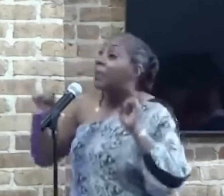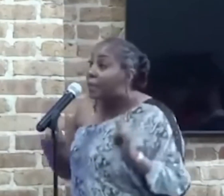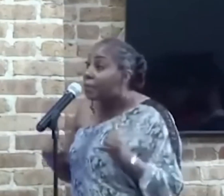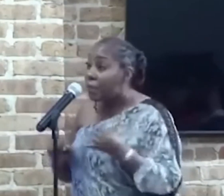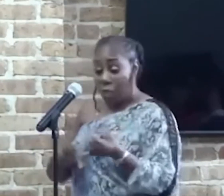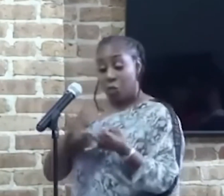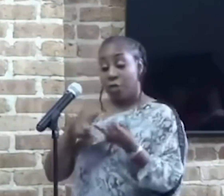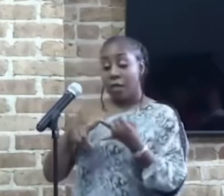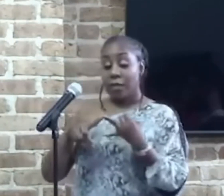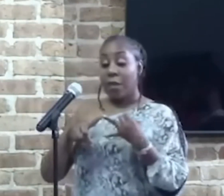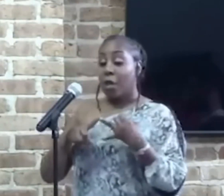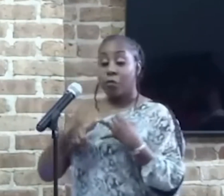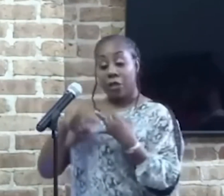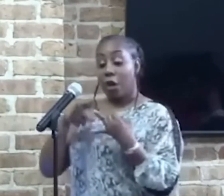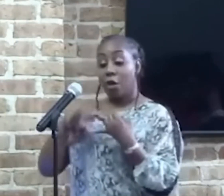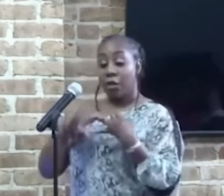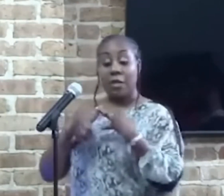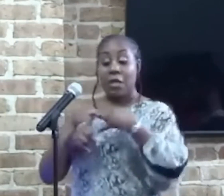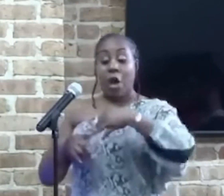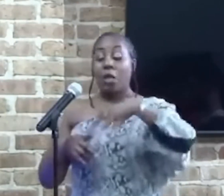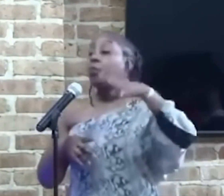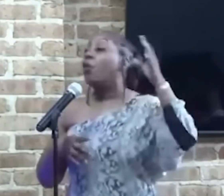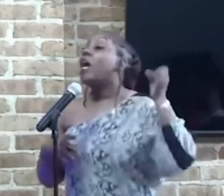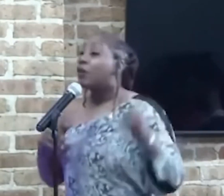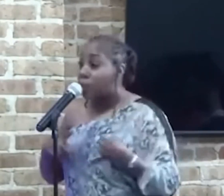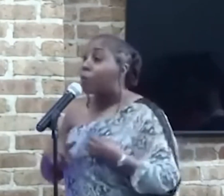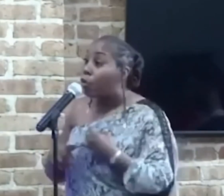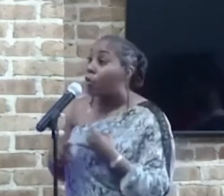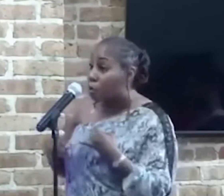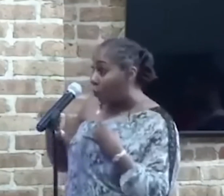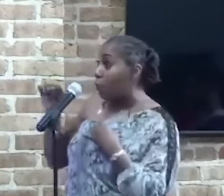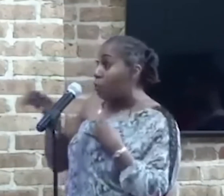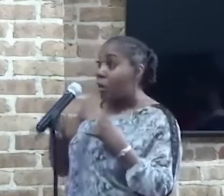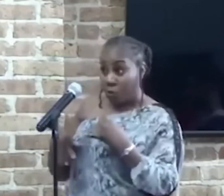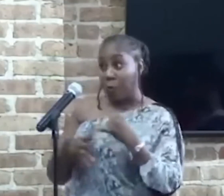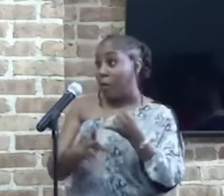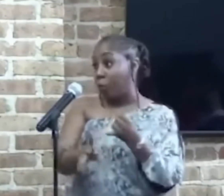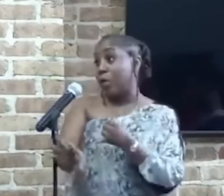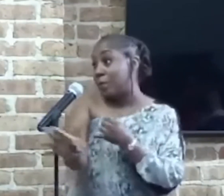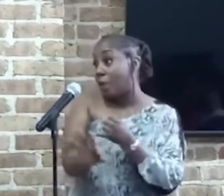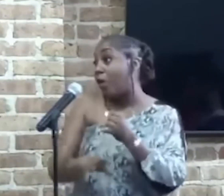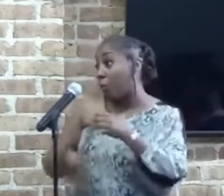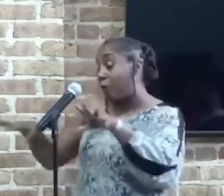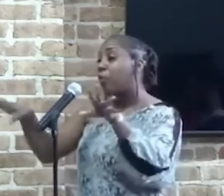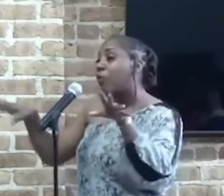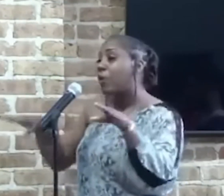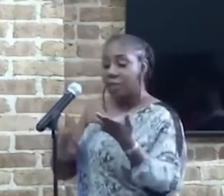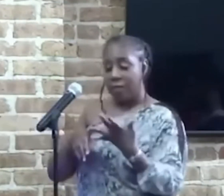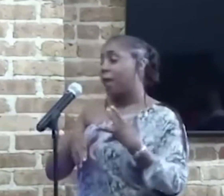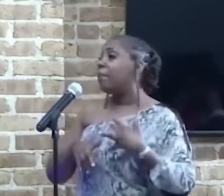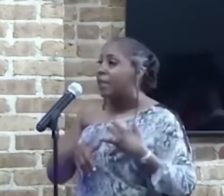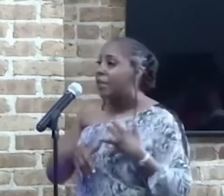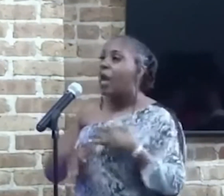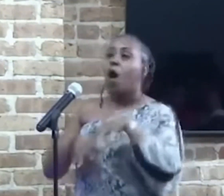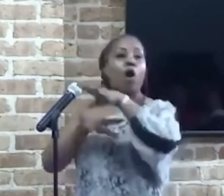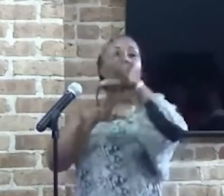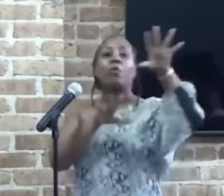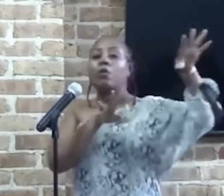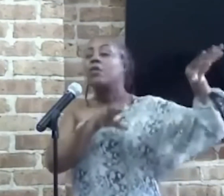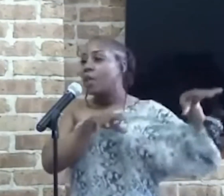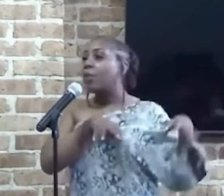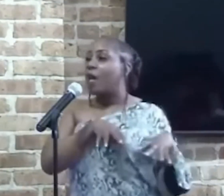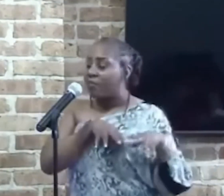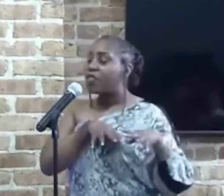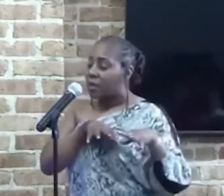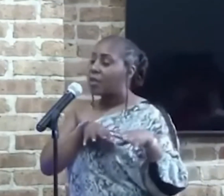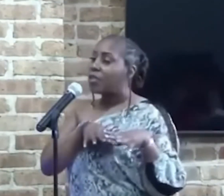that money. You talking about the all the housing programs. So when people pay rents, all the rental programs, that money, all the